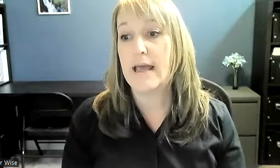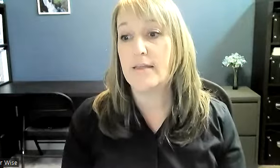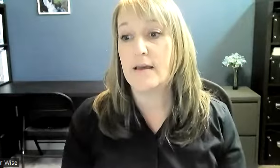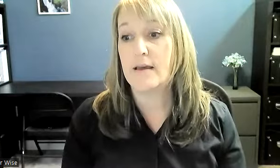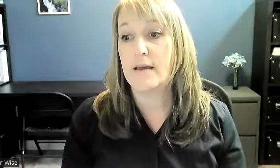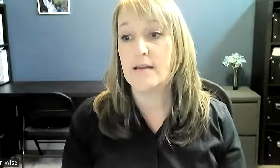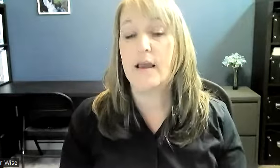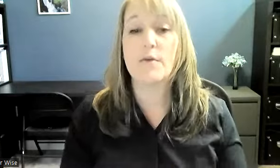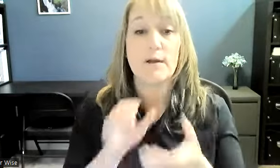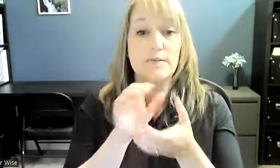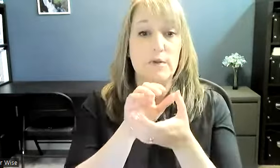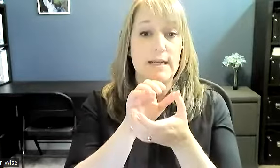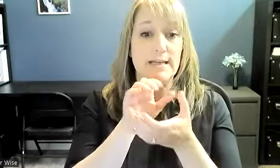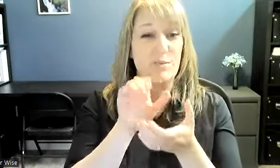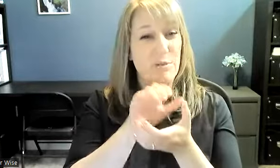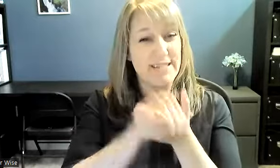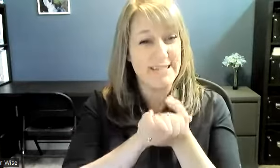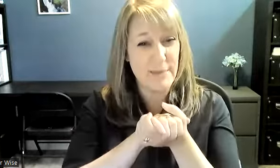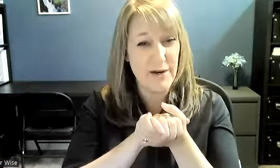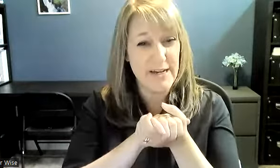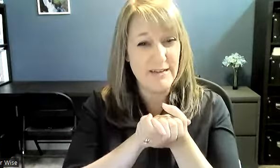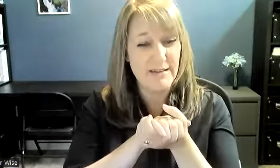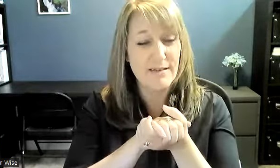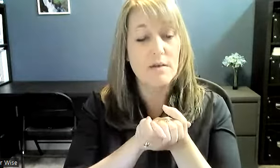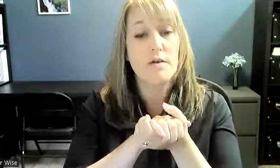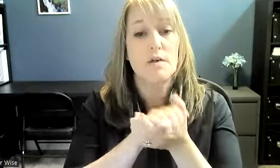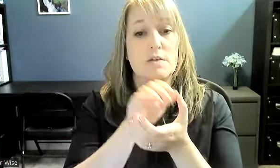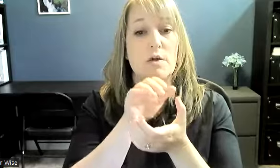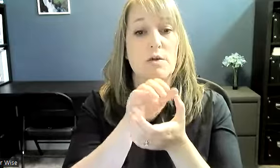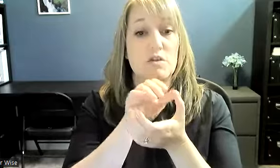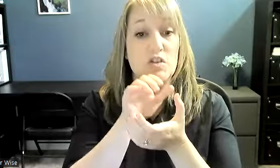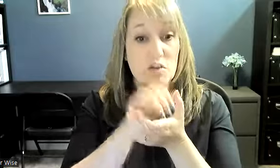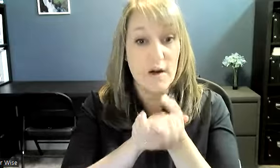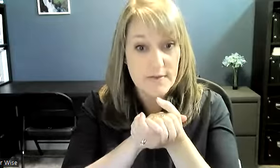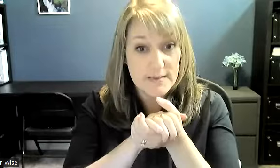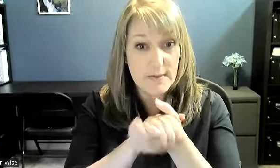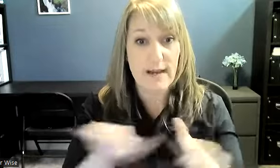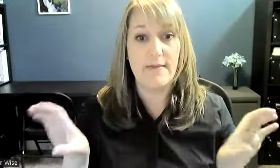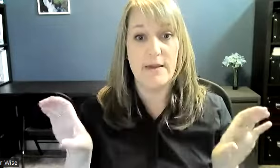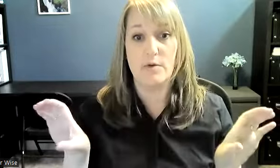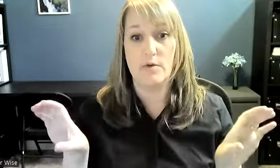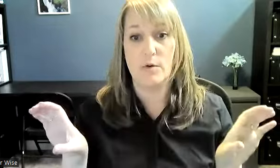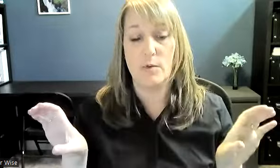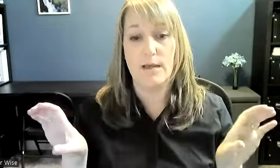And then the other way of doing it is, remember, this is Mary. So you start this way and then you go away.